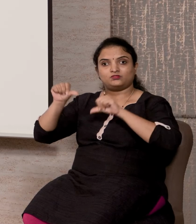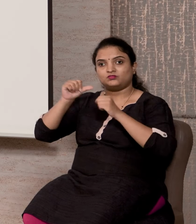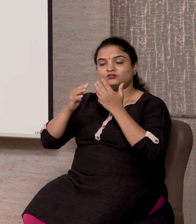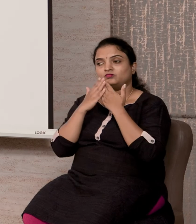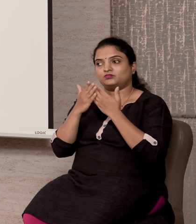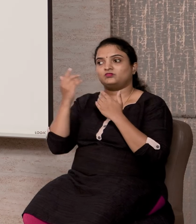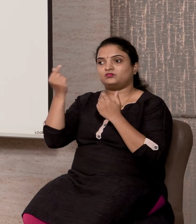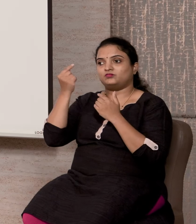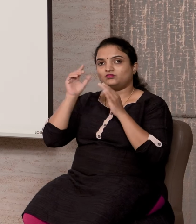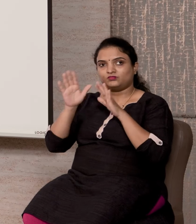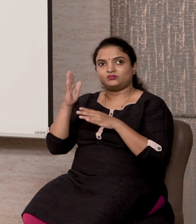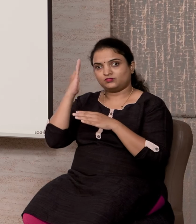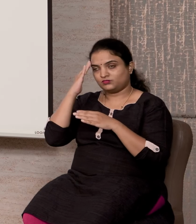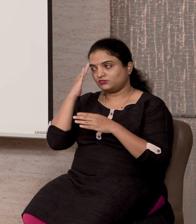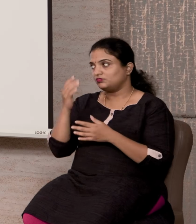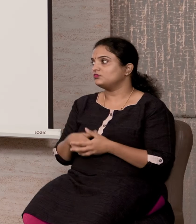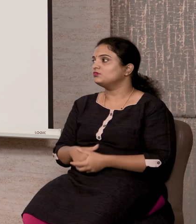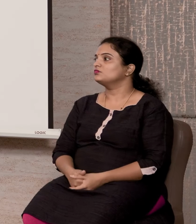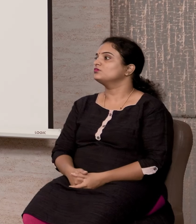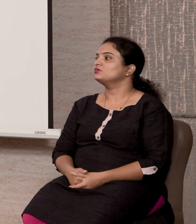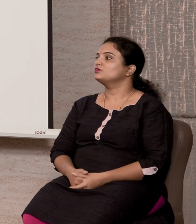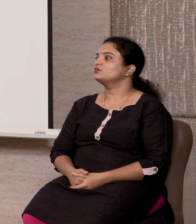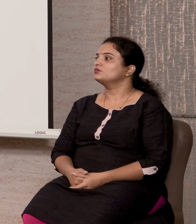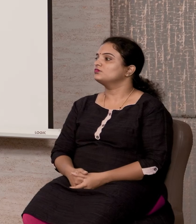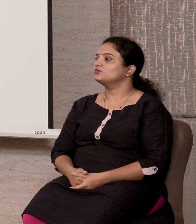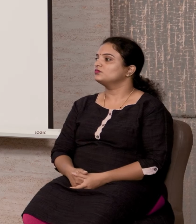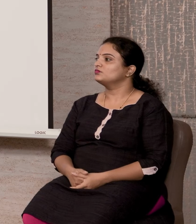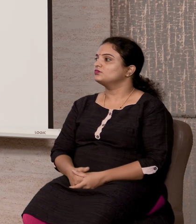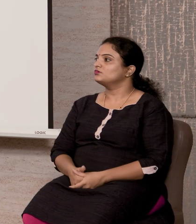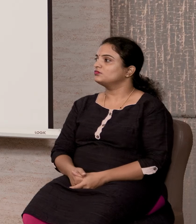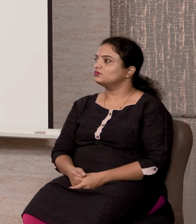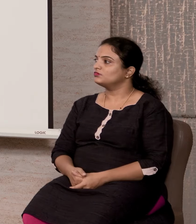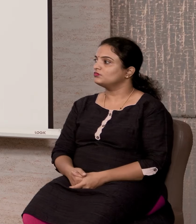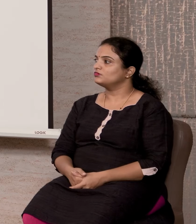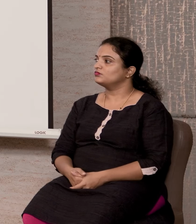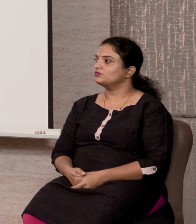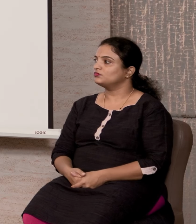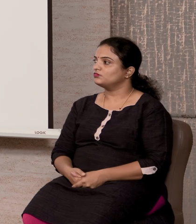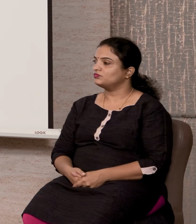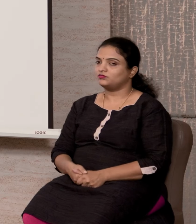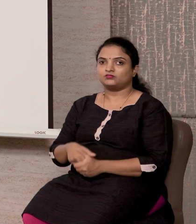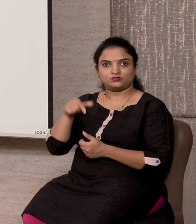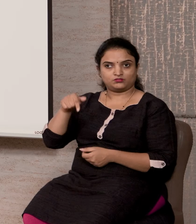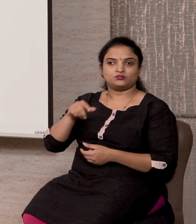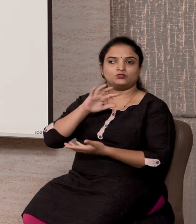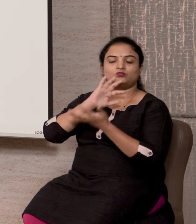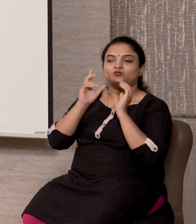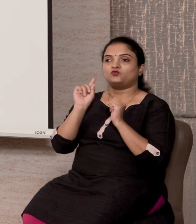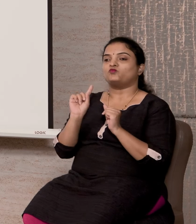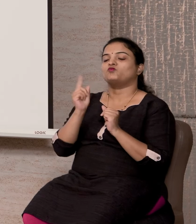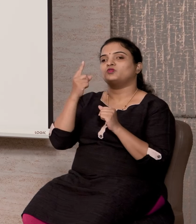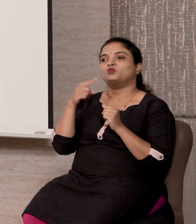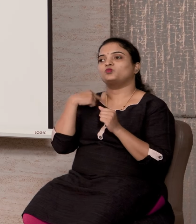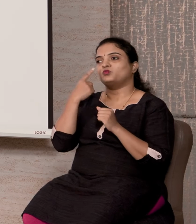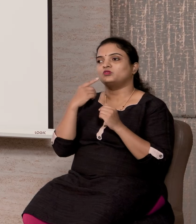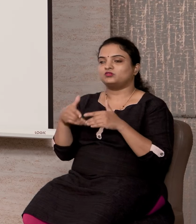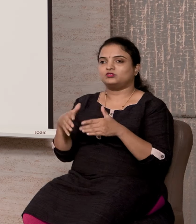India? Yeah, approximate numbers. We are the world's number one in, the number of people who